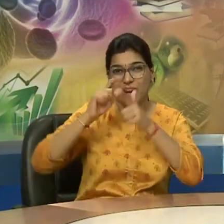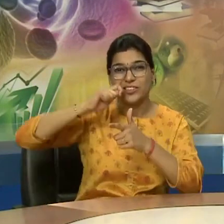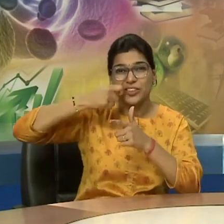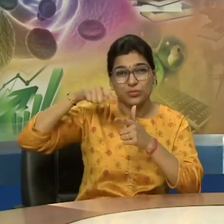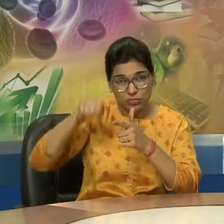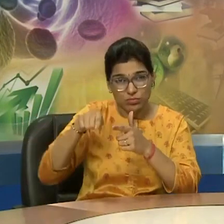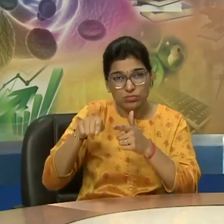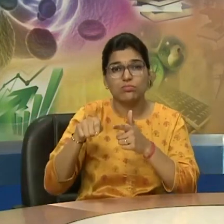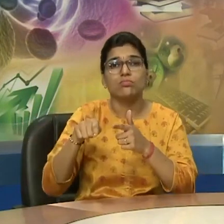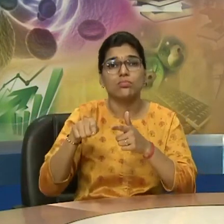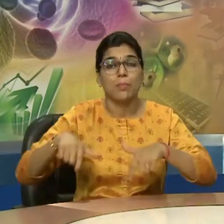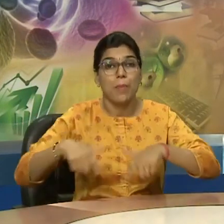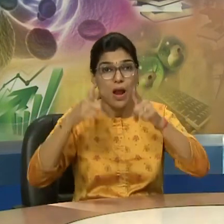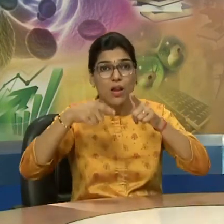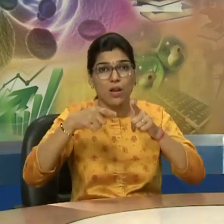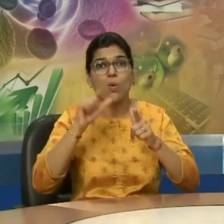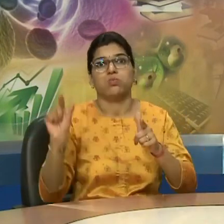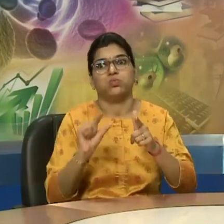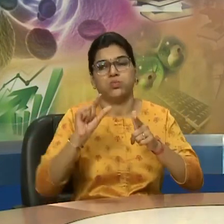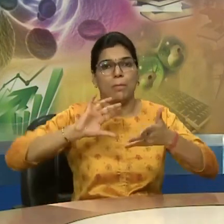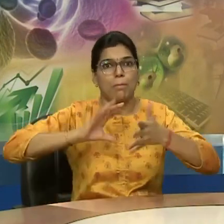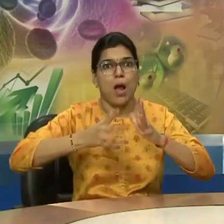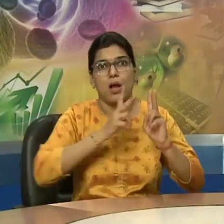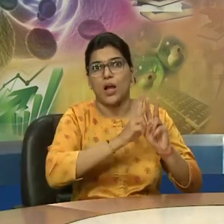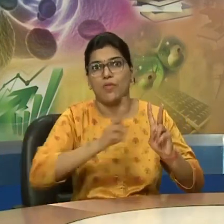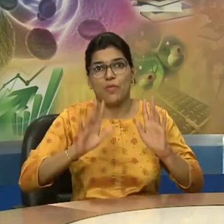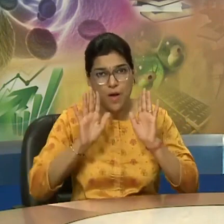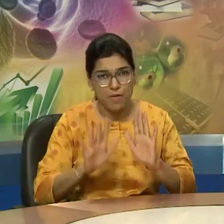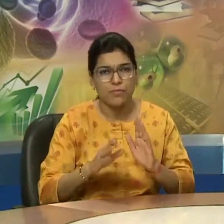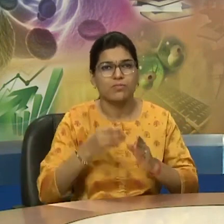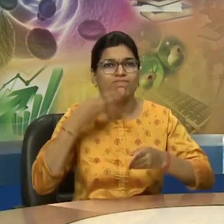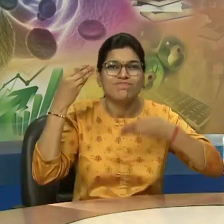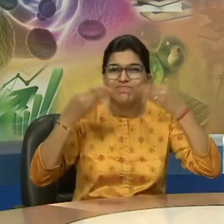for many elements. Even as early